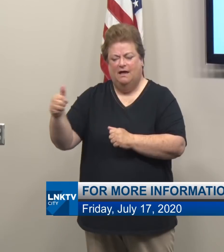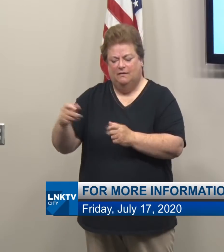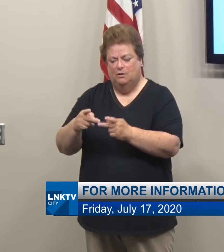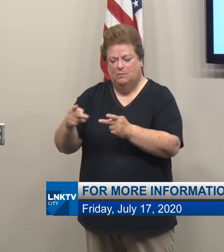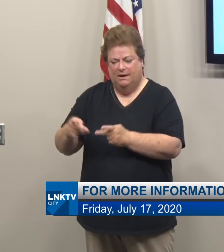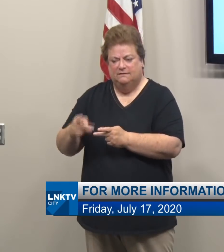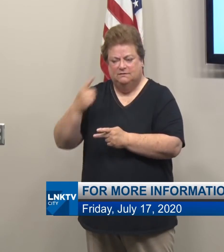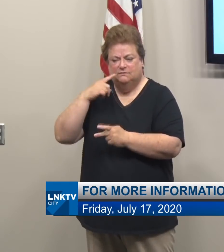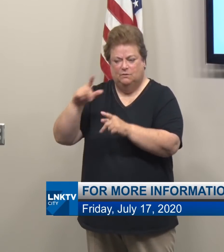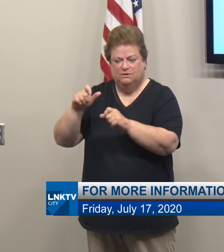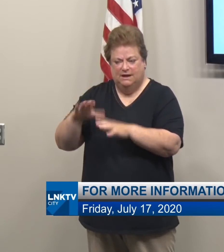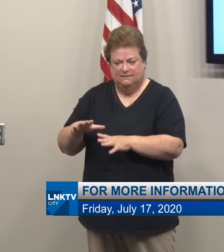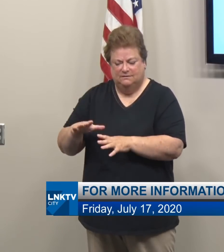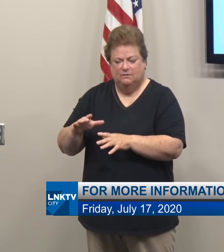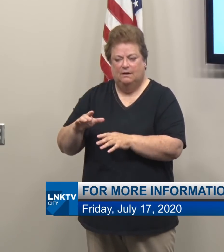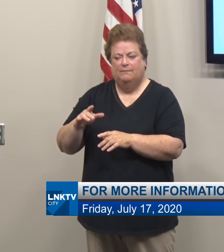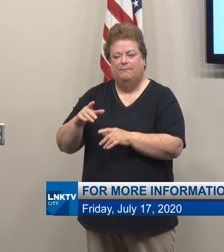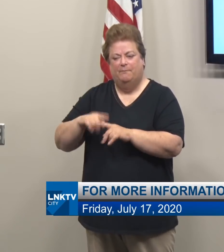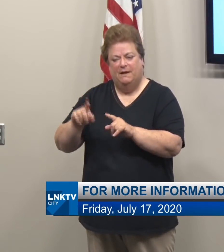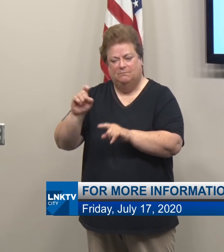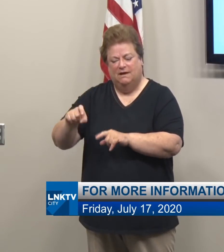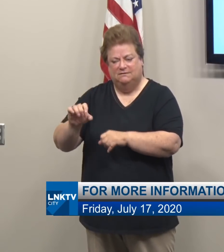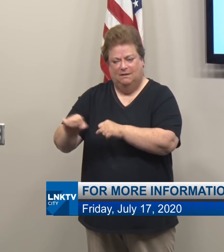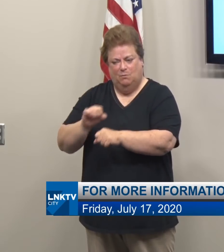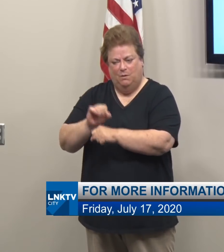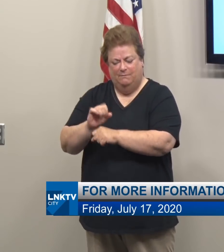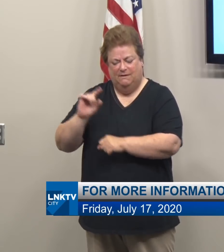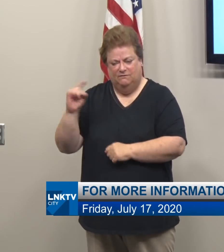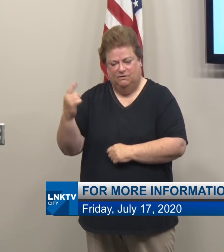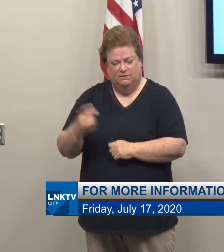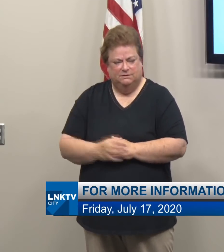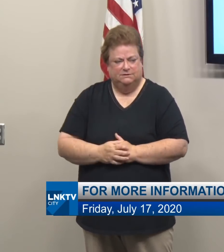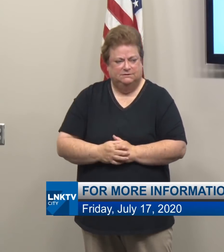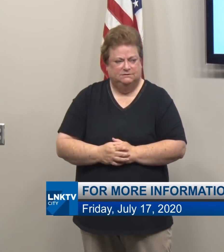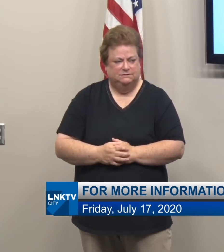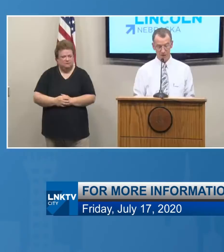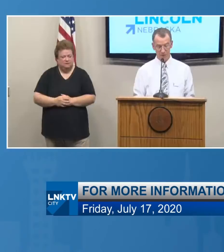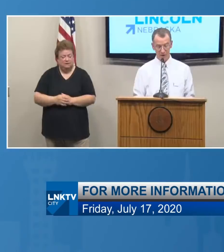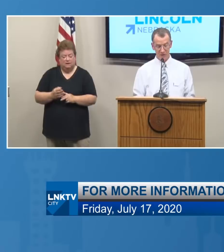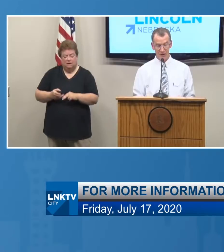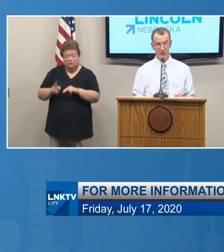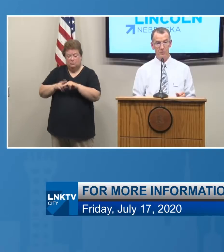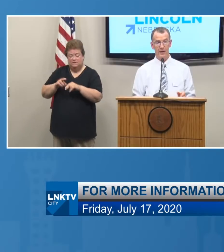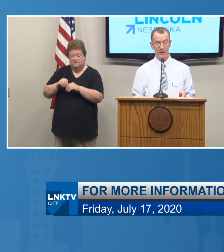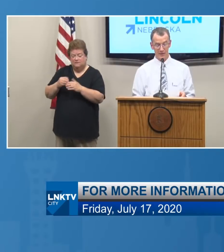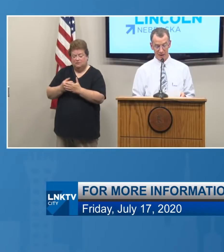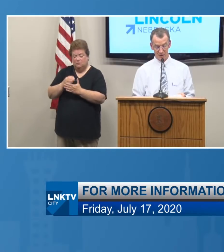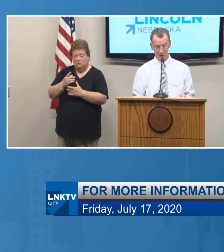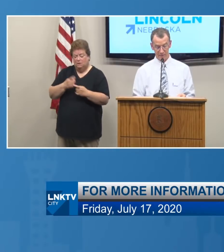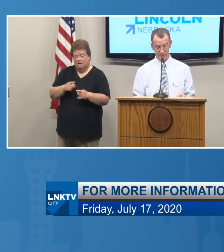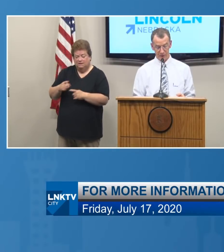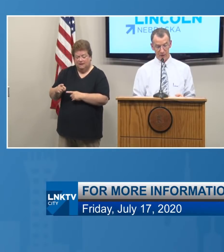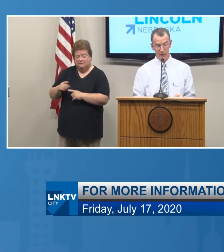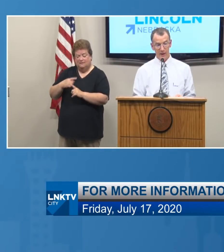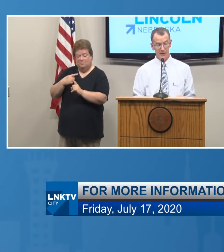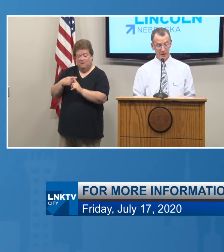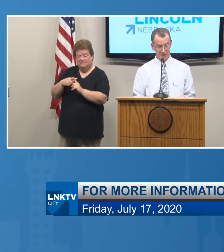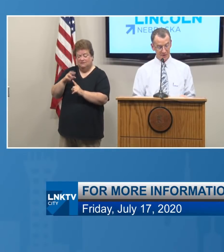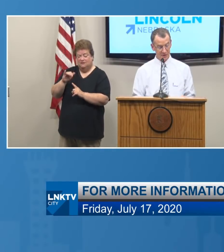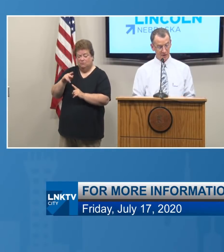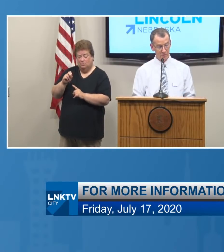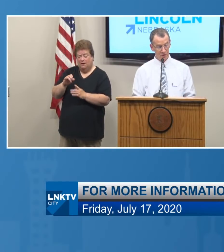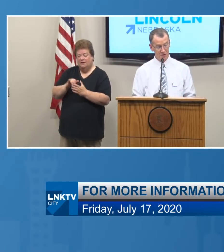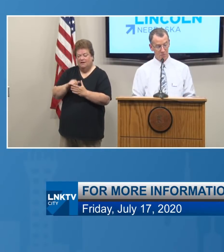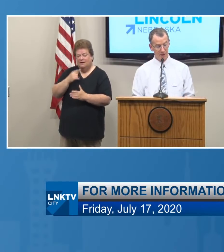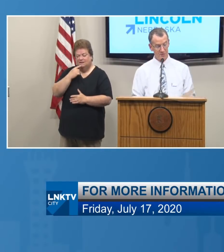appointment. When we look at the first three indicators, increases in new cases, the positivity rate, and testing, it